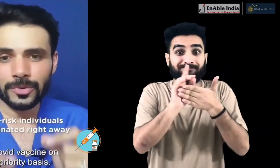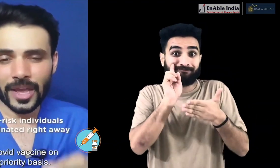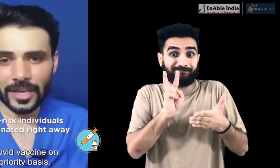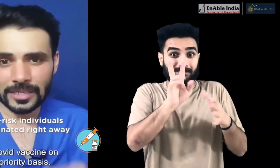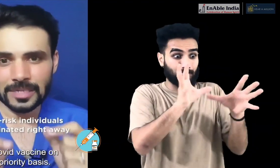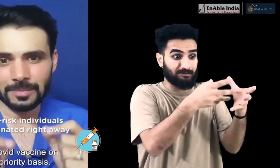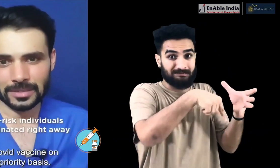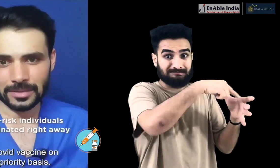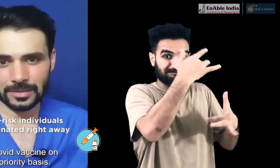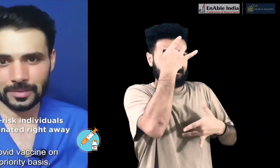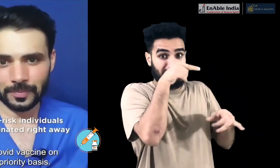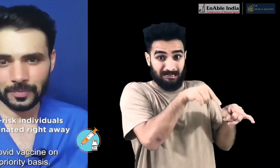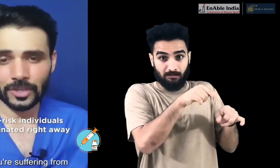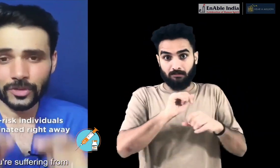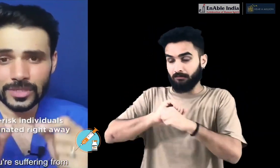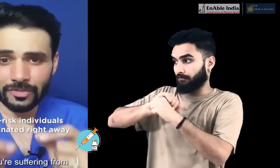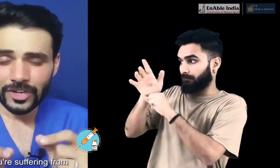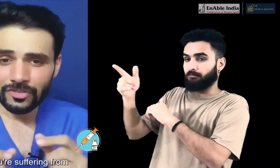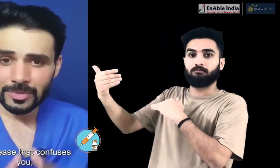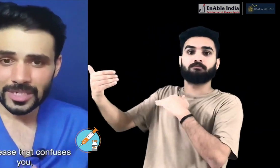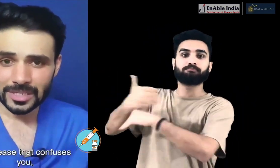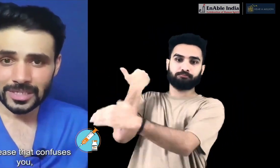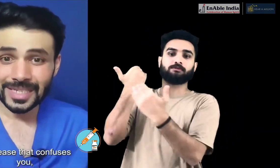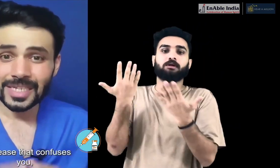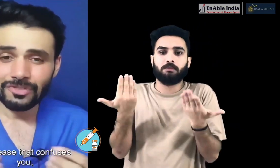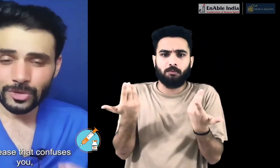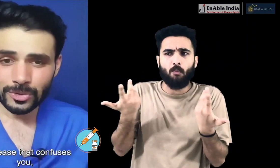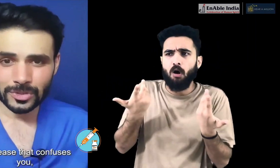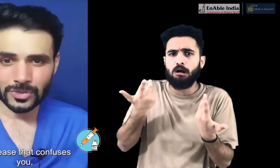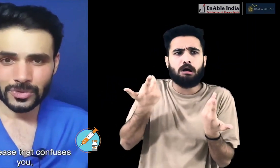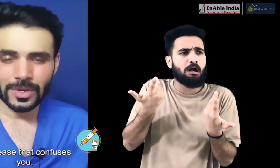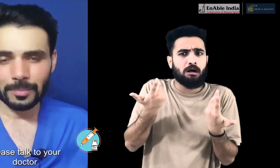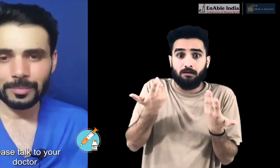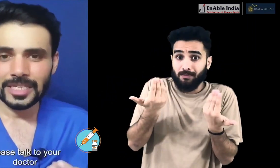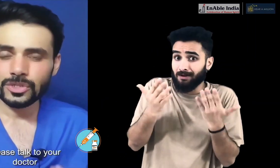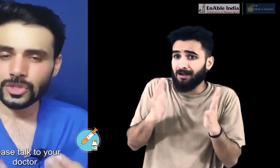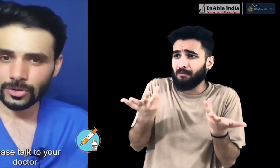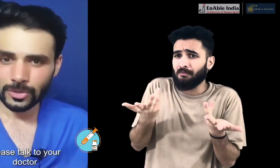on priority basis. If you're suffering from a disease that confuses you,